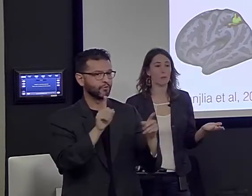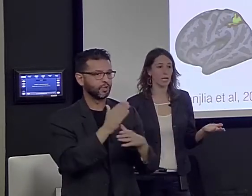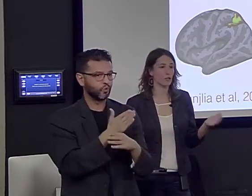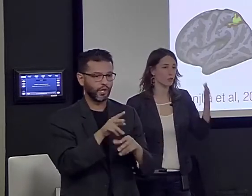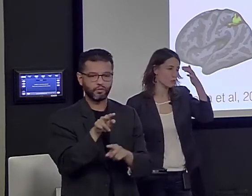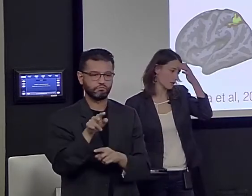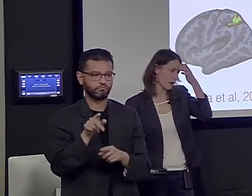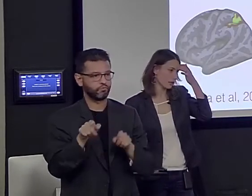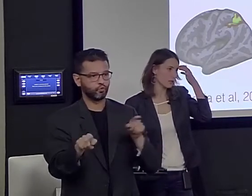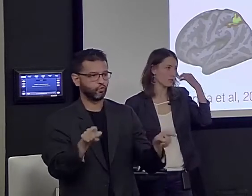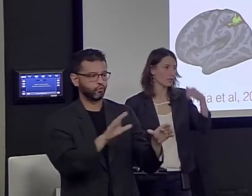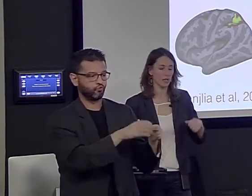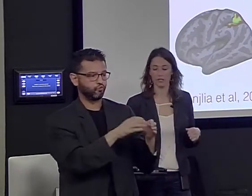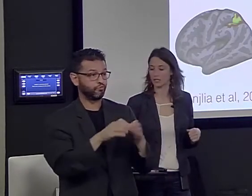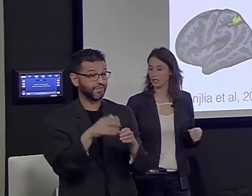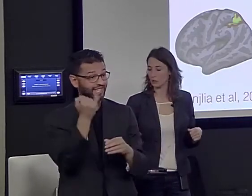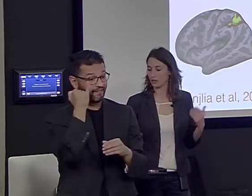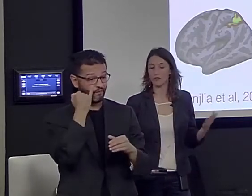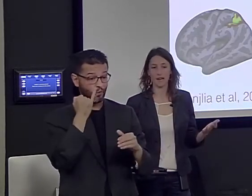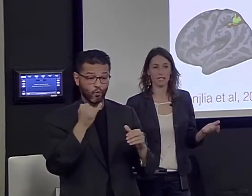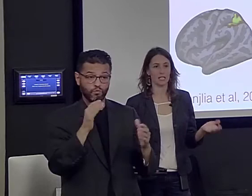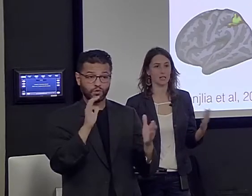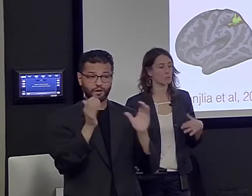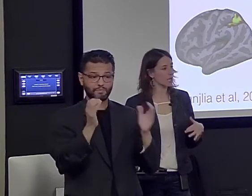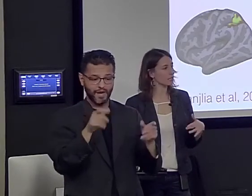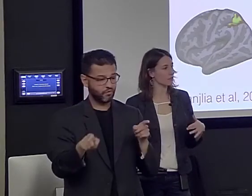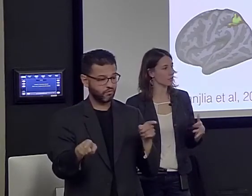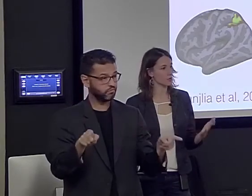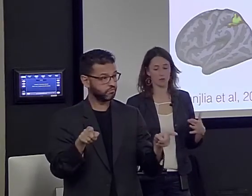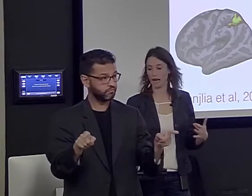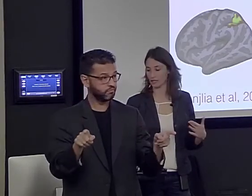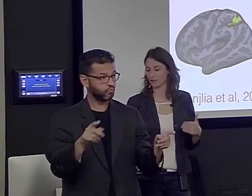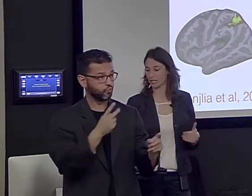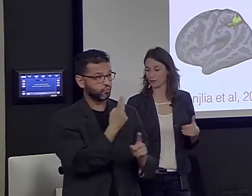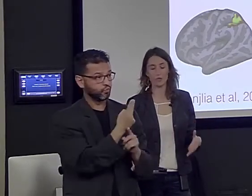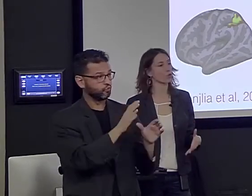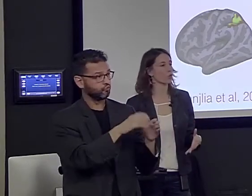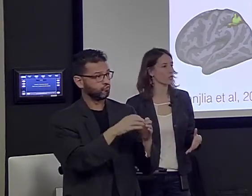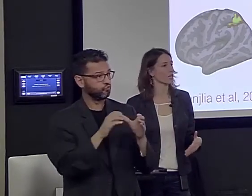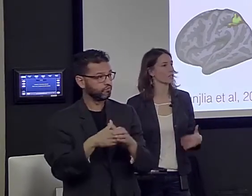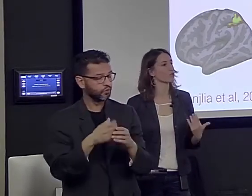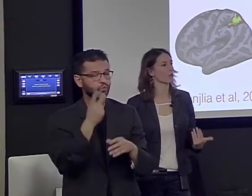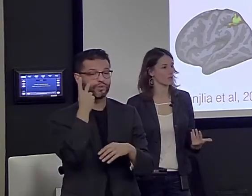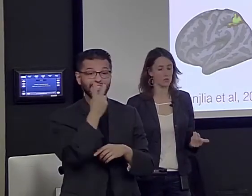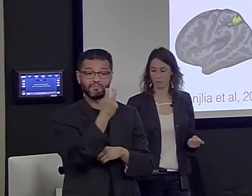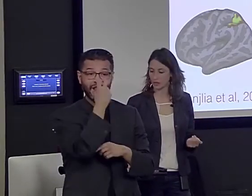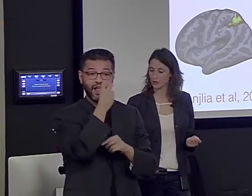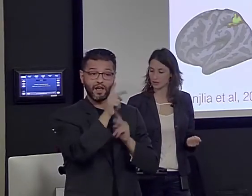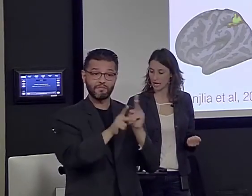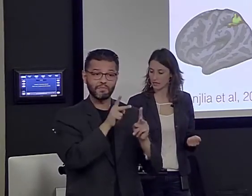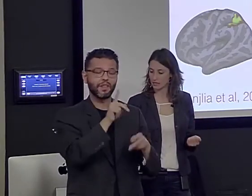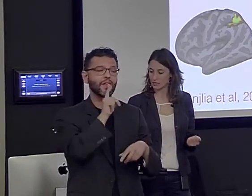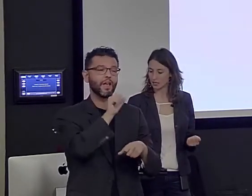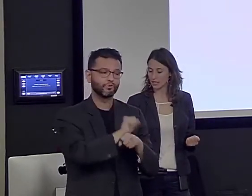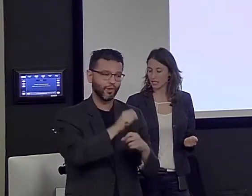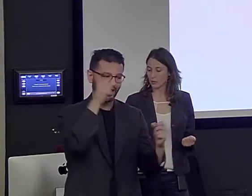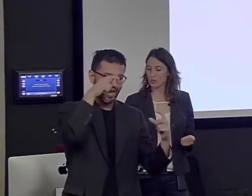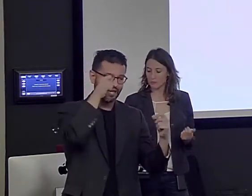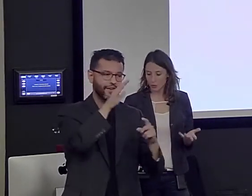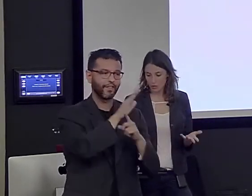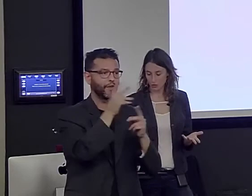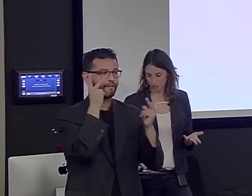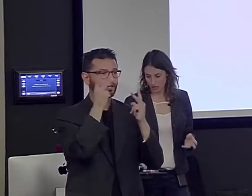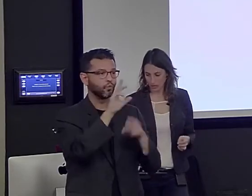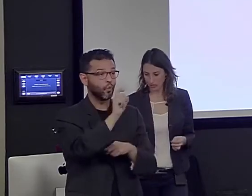if you compare the groups directly to each other, what you find is that the blind individuals are activating visual cortex during this numerical task.